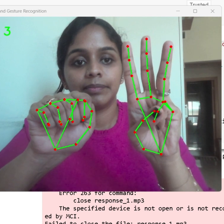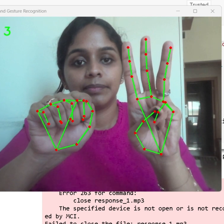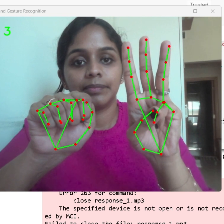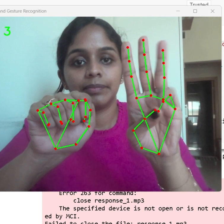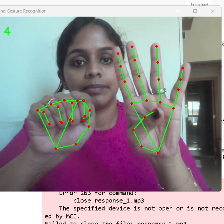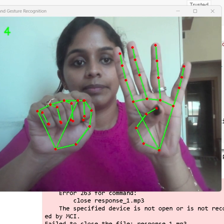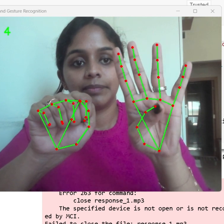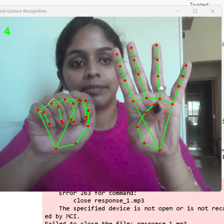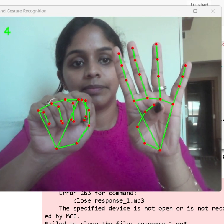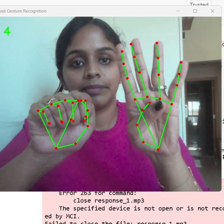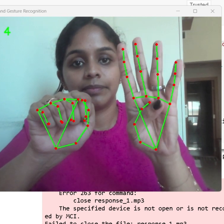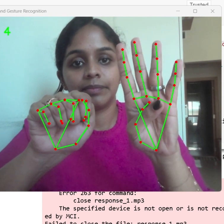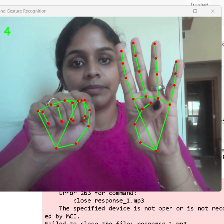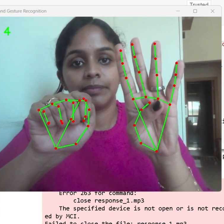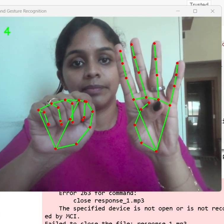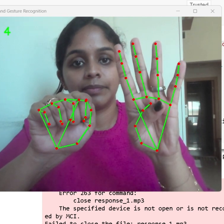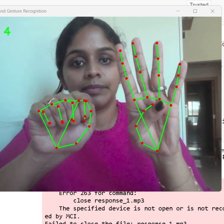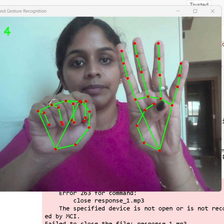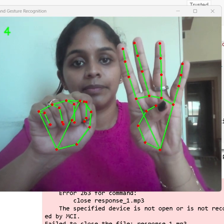3